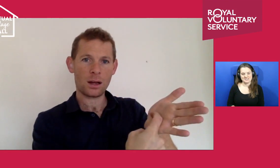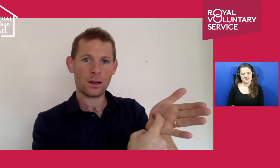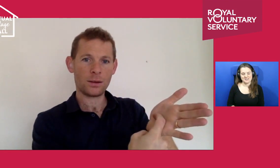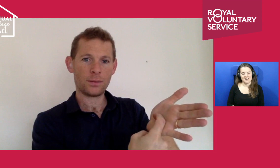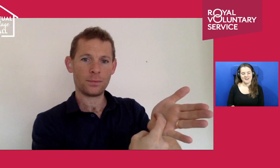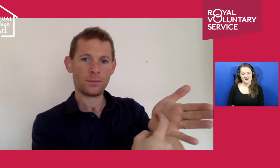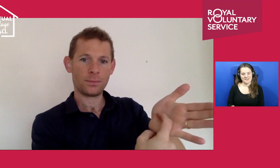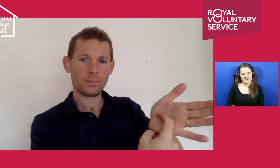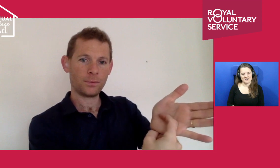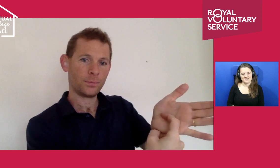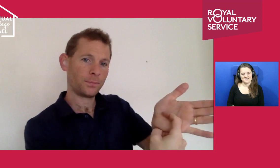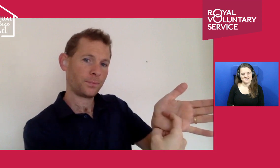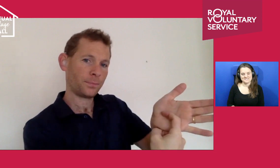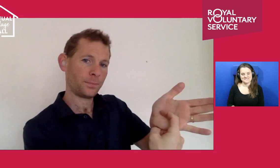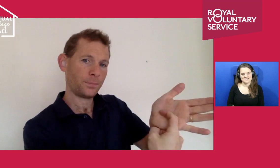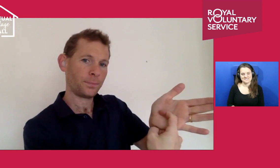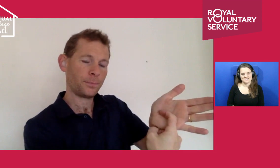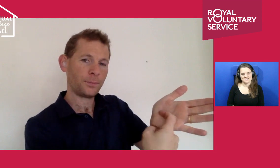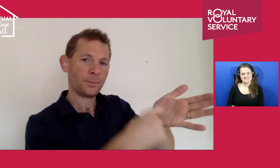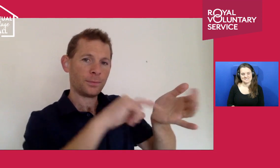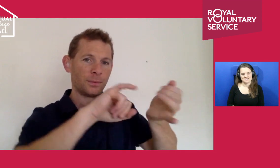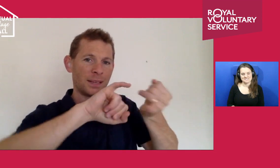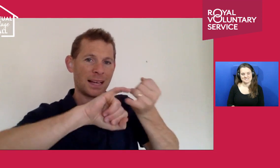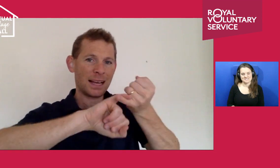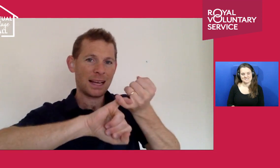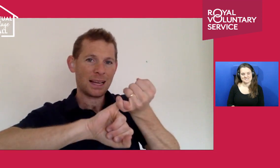okay, R,